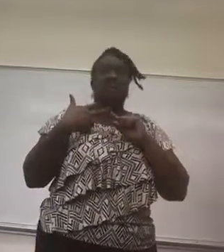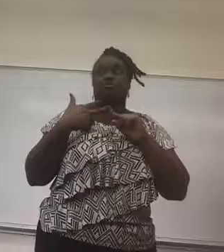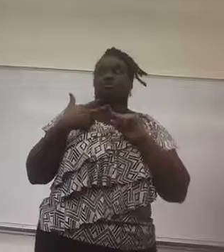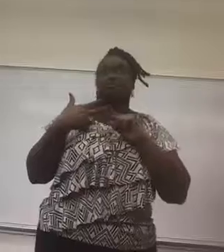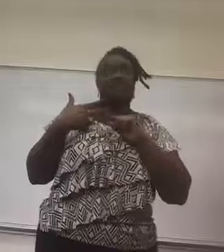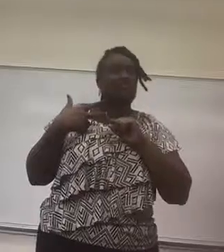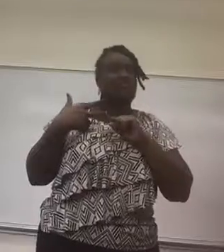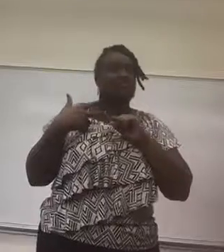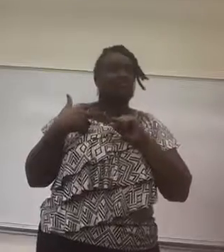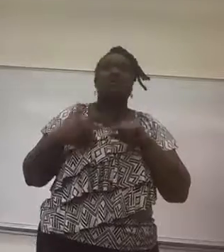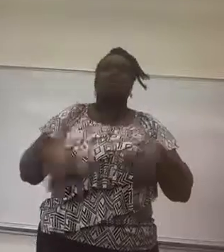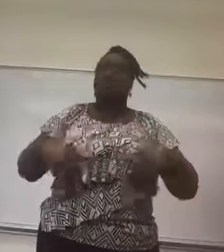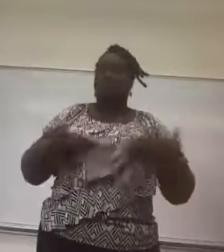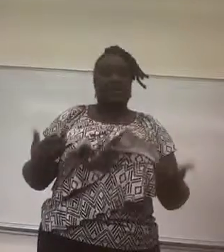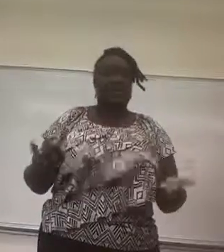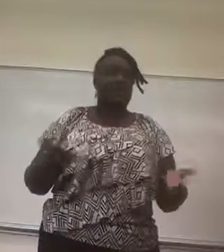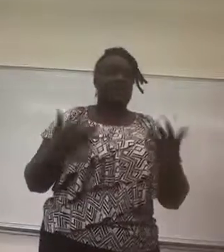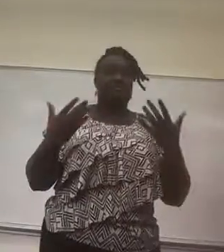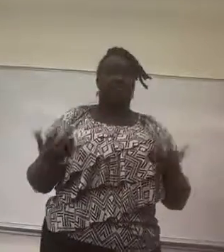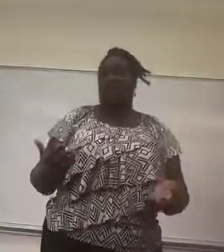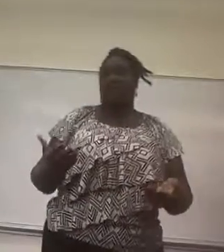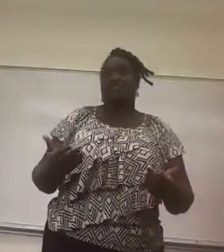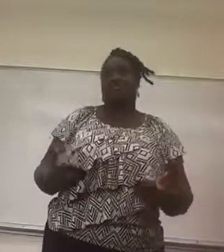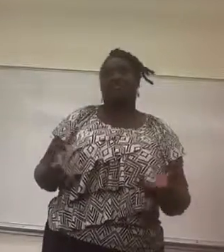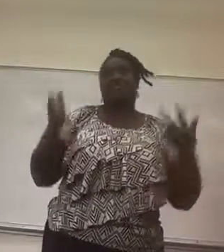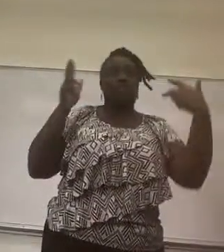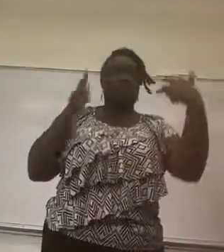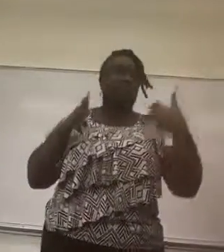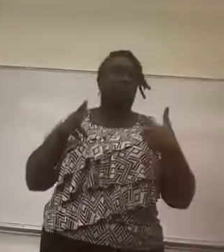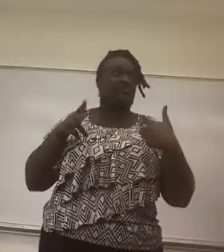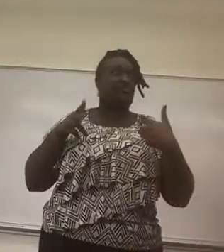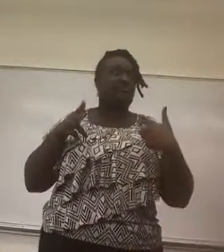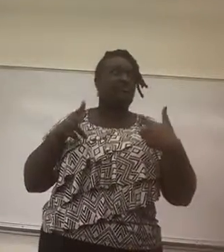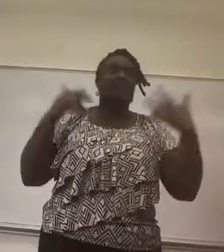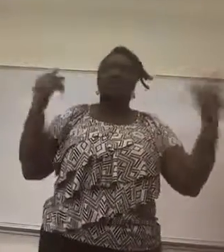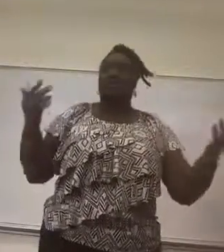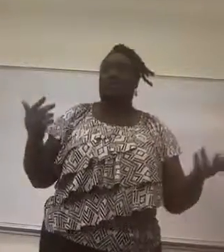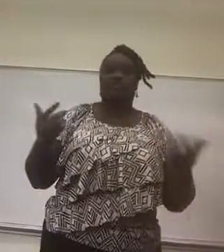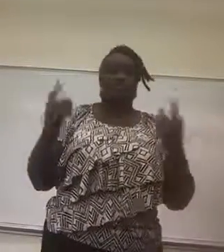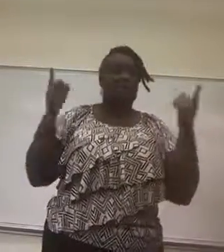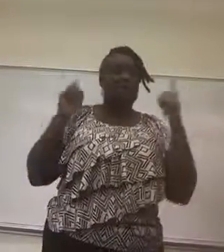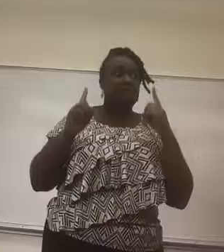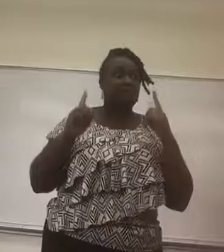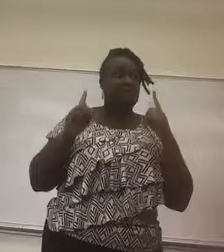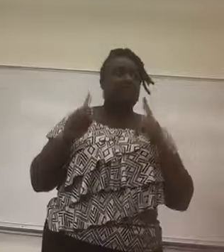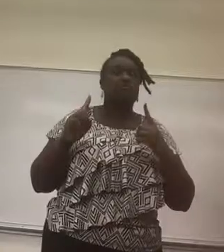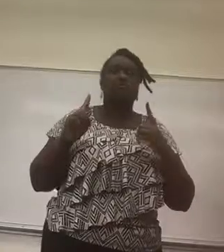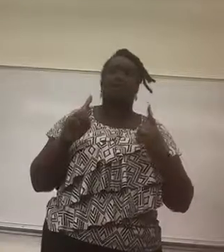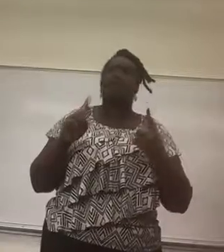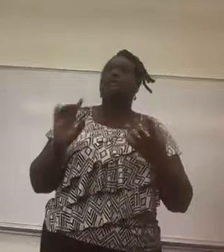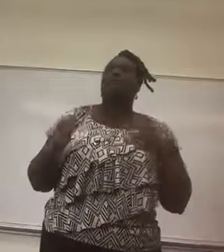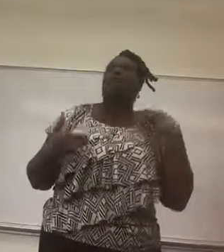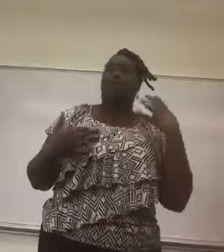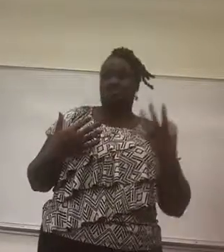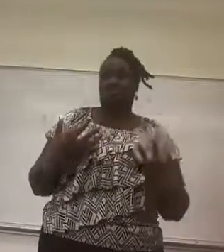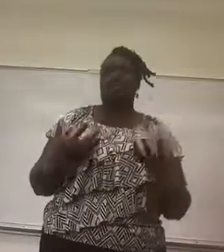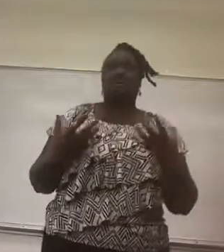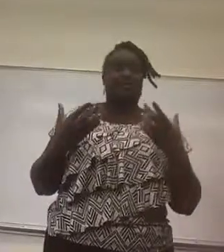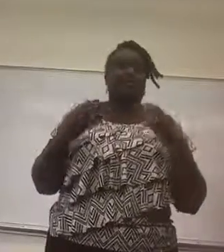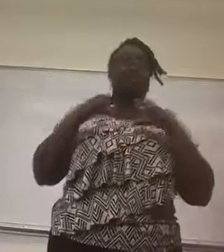use classifiers. So again, if it's a car accident, you can use a vehicle. If there's people, you can use one, but also think about some